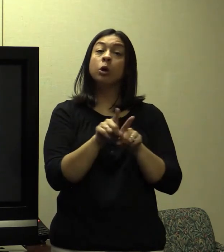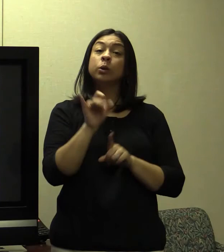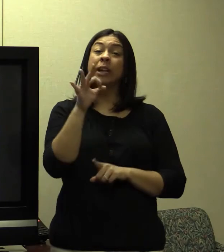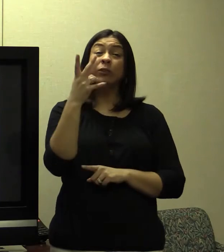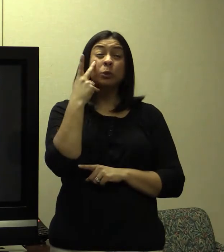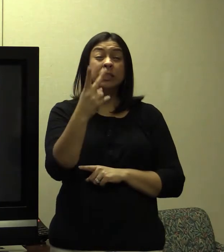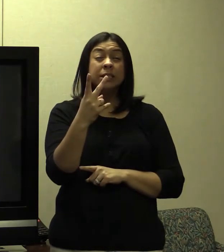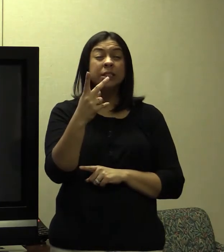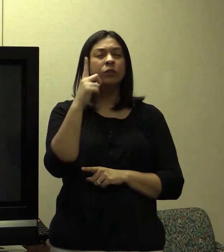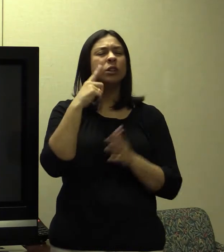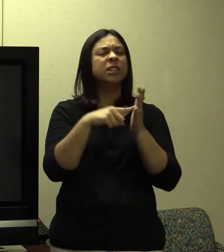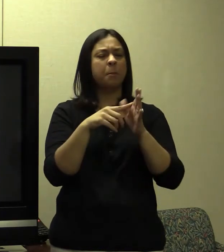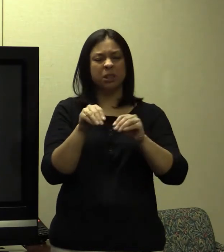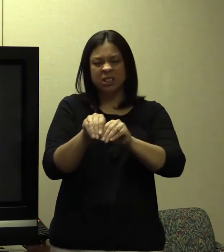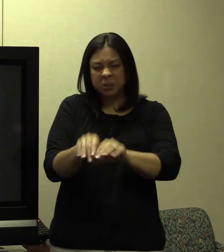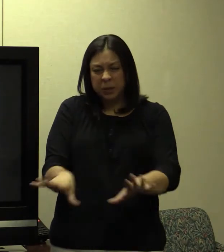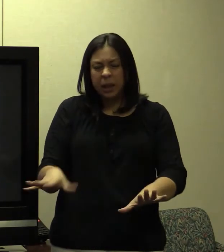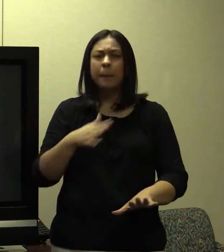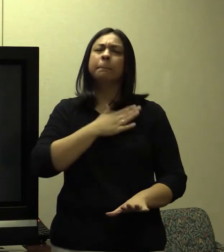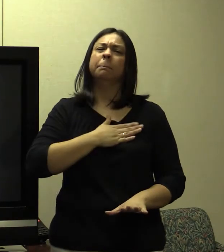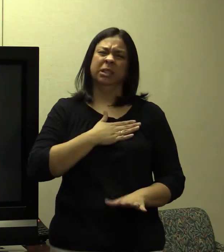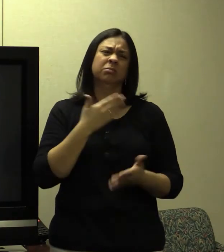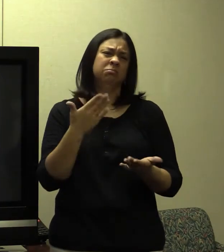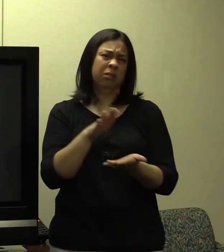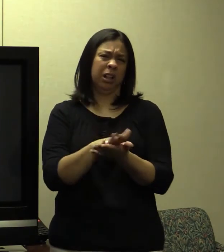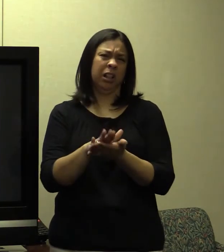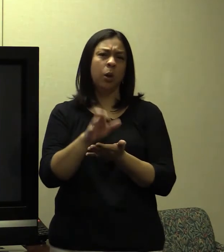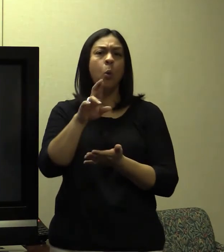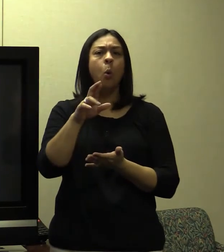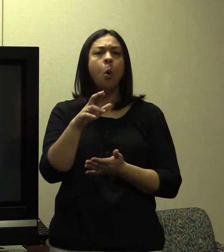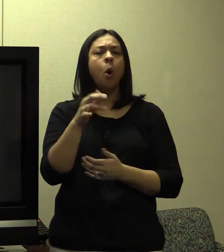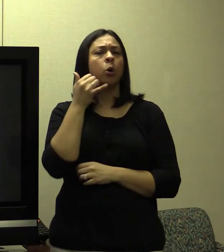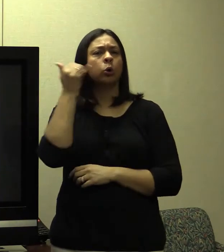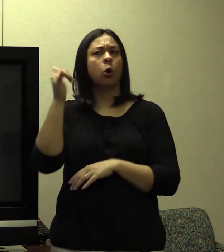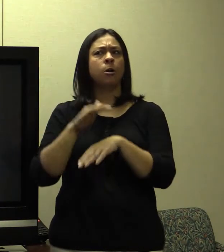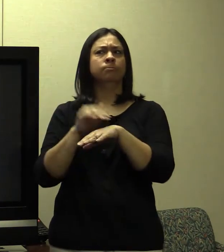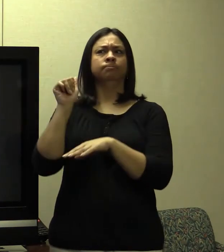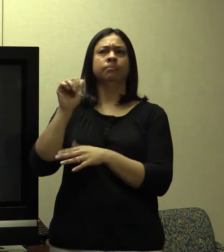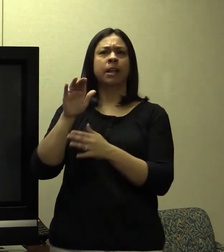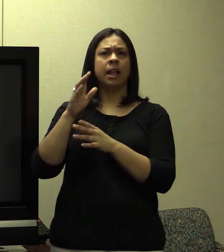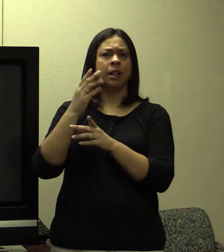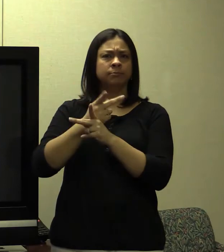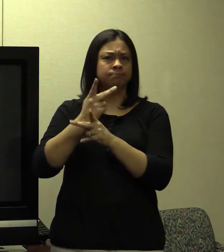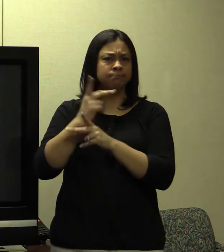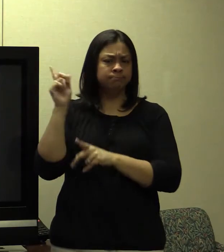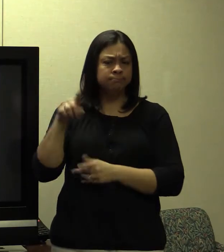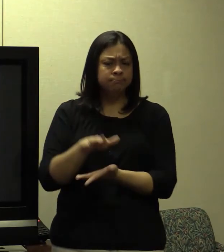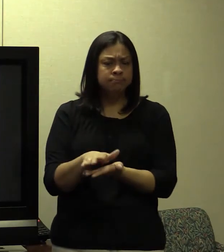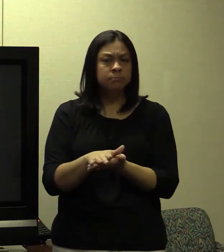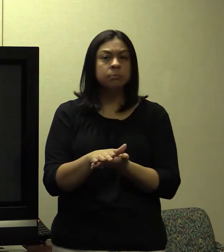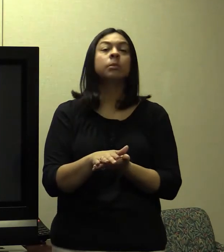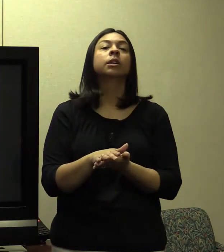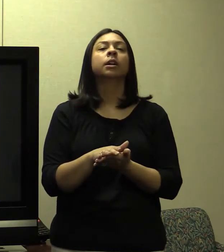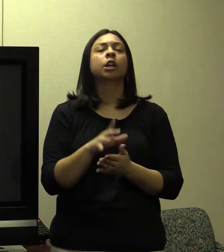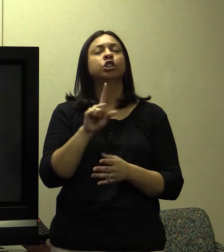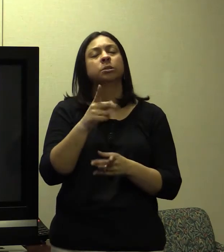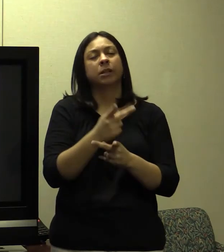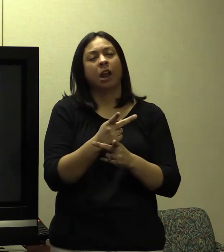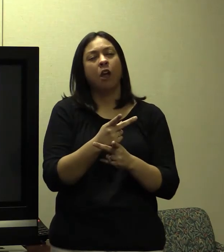please clean it up or call housekeeping to do that, and just be careful and use handrails and so